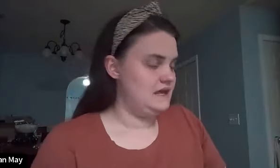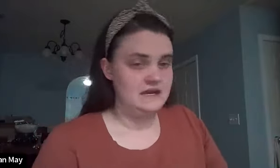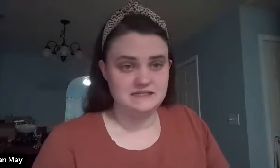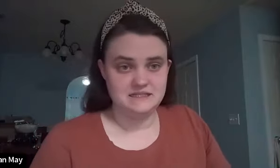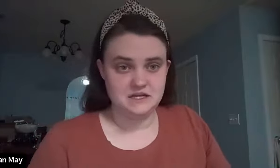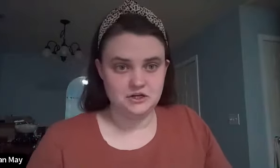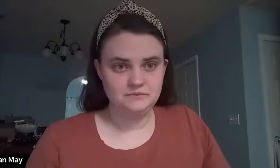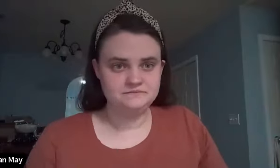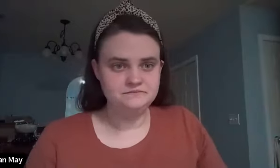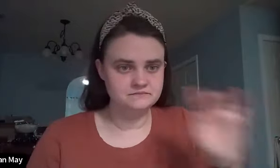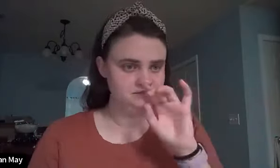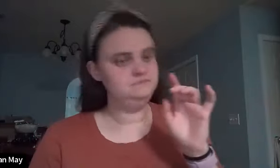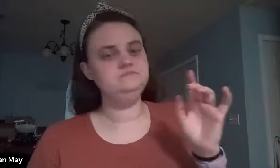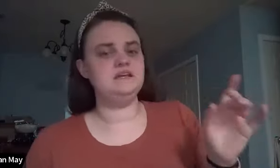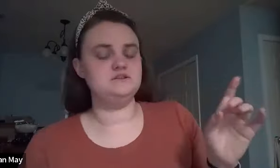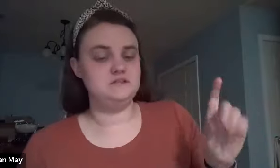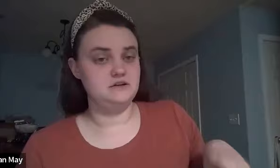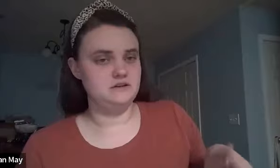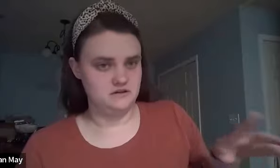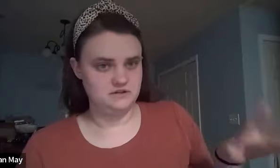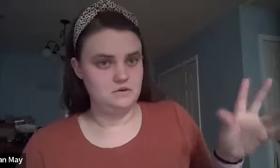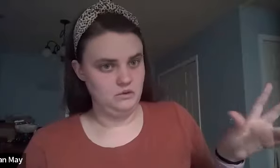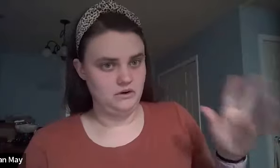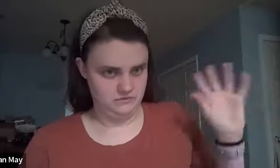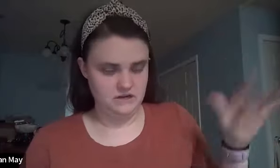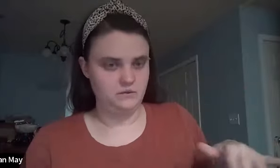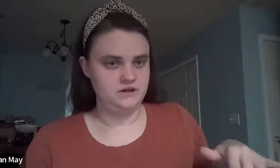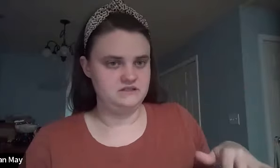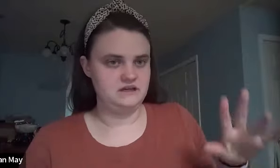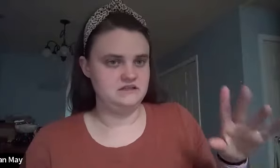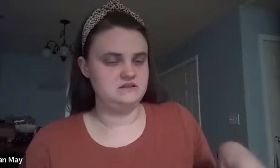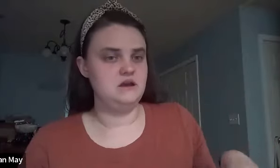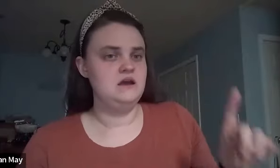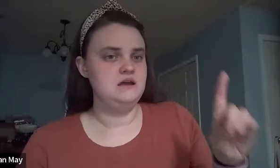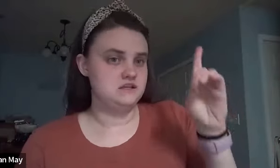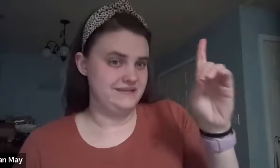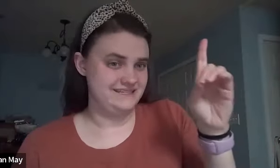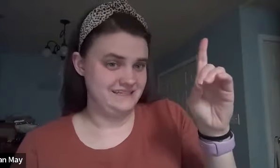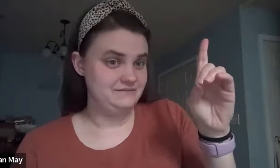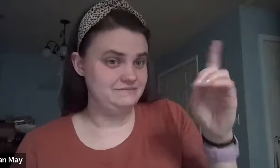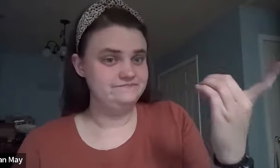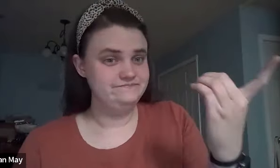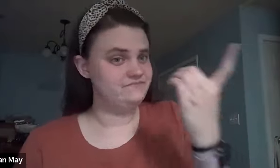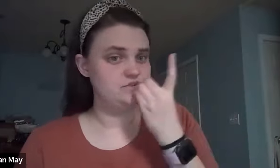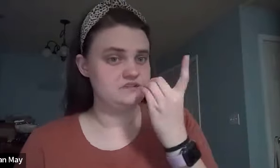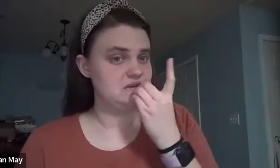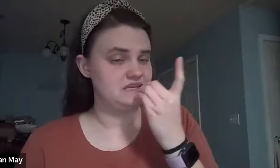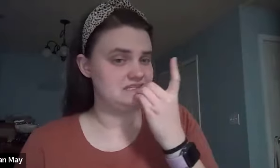Then dinner. And so dinner is also everyone signs it this way. It's going to be a D. Do the same thing as